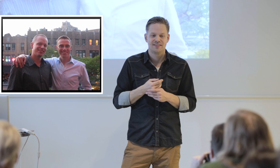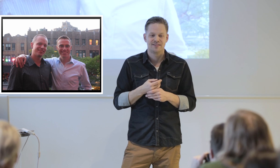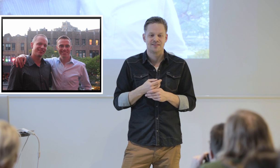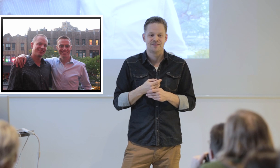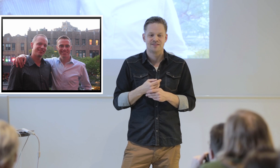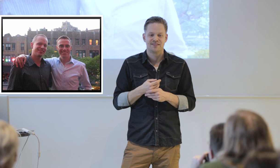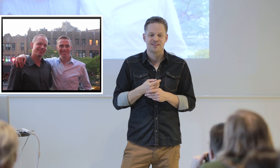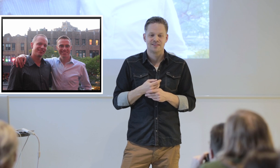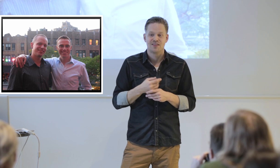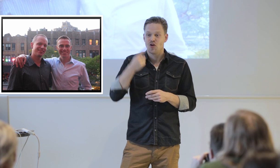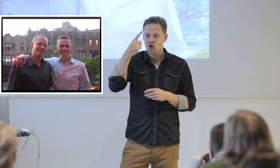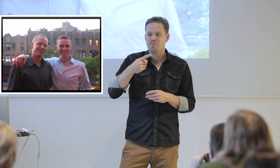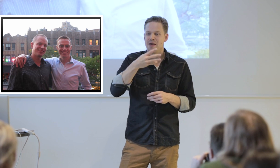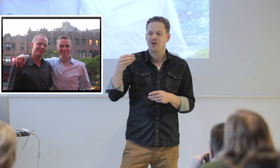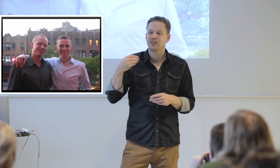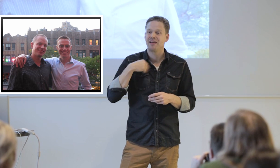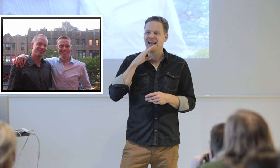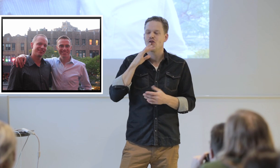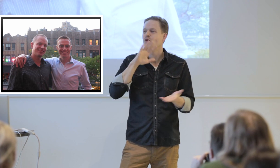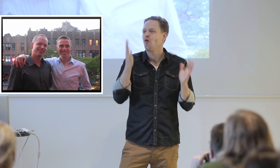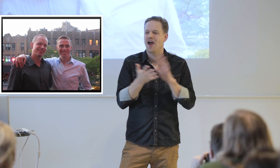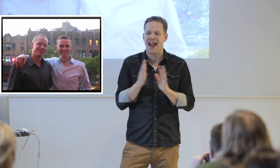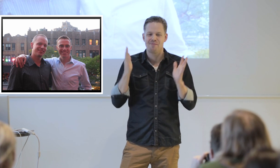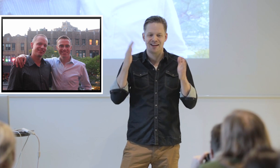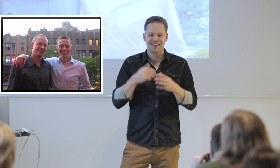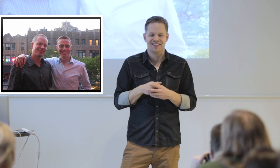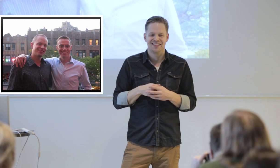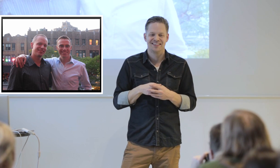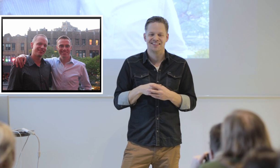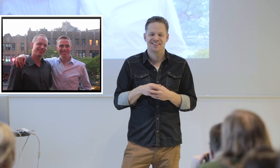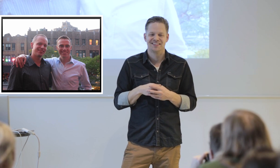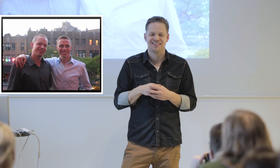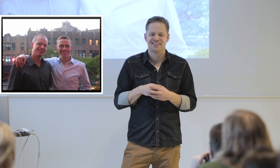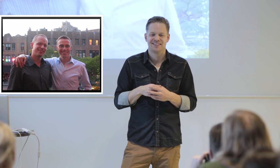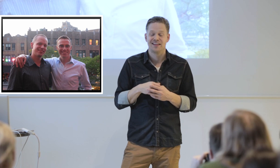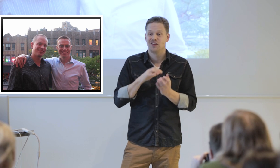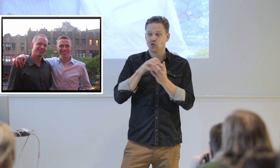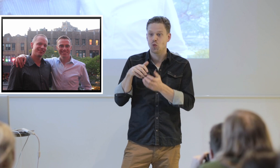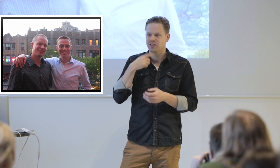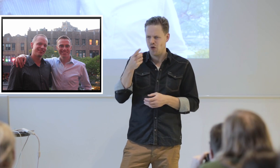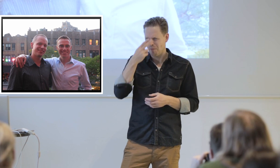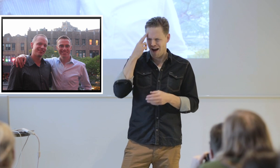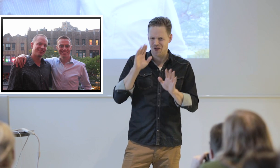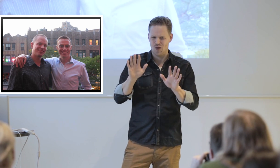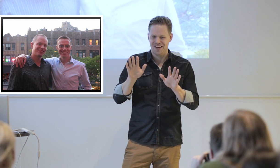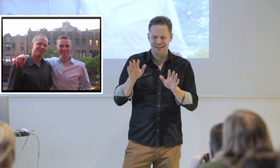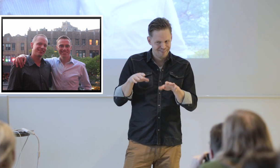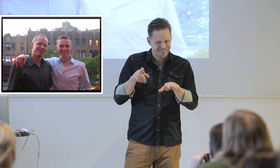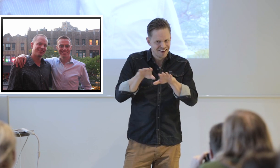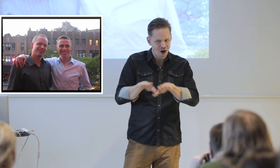And I had 50 minutes of time. And in 10 minutes, I had told him my whole life story. And Stubb was saying that, whoa,